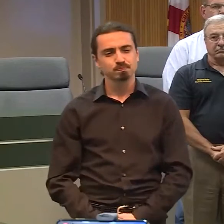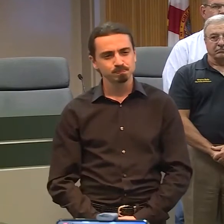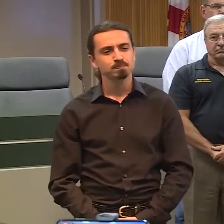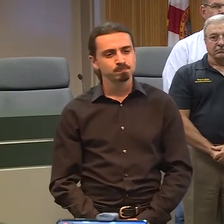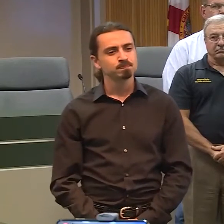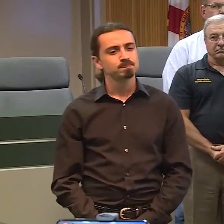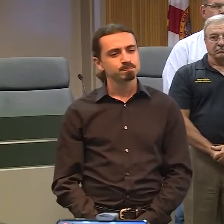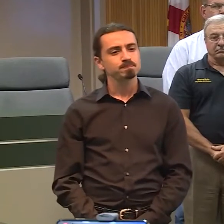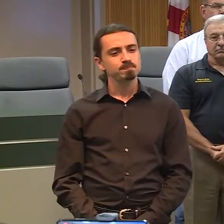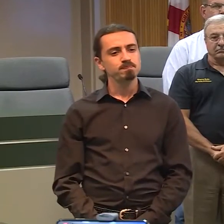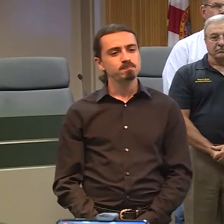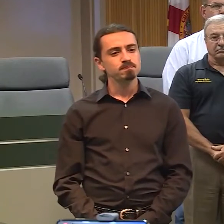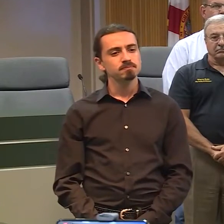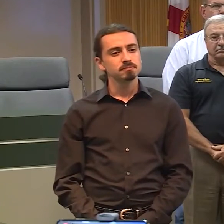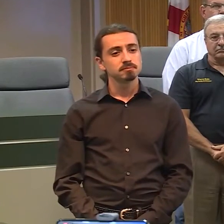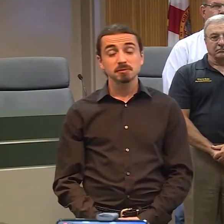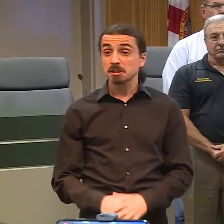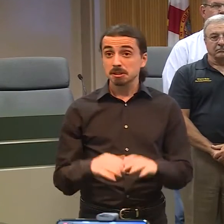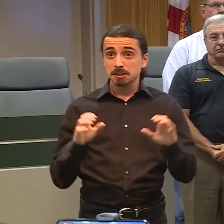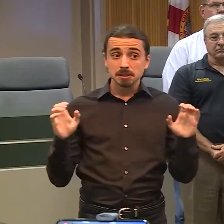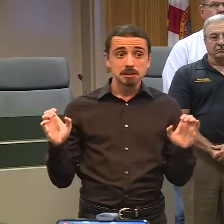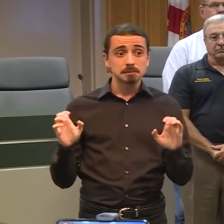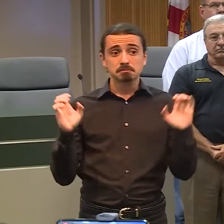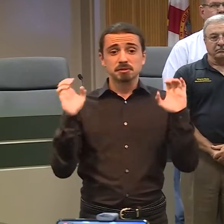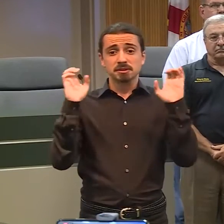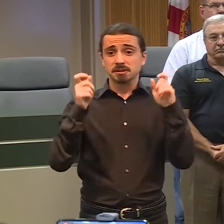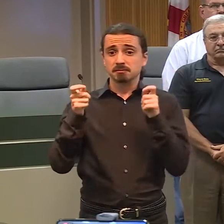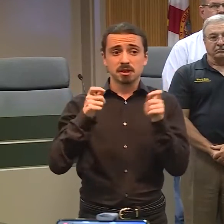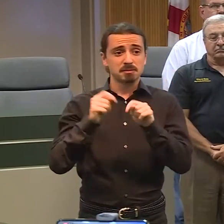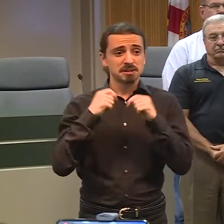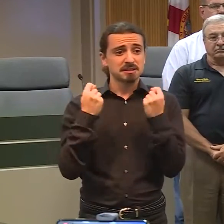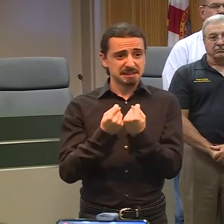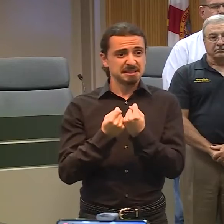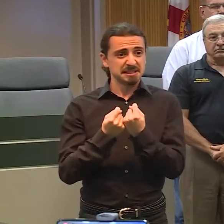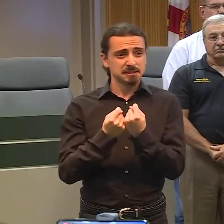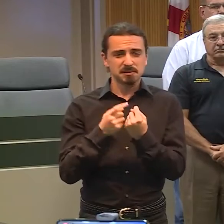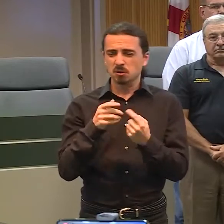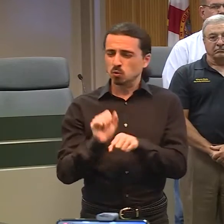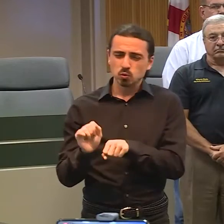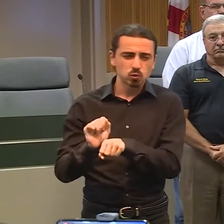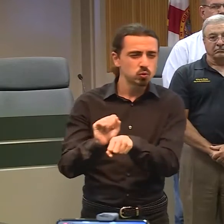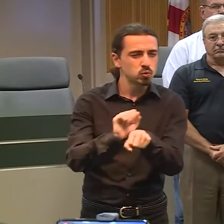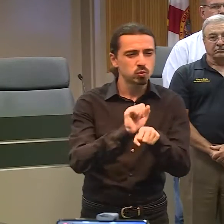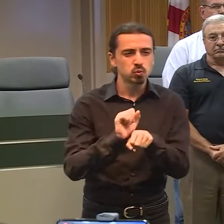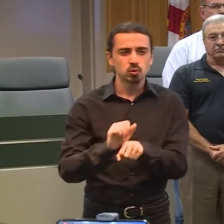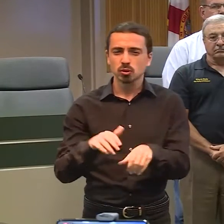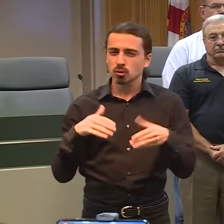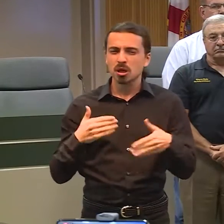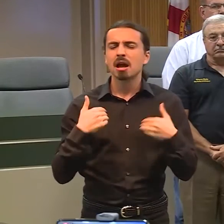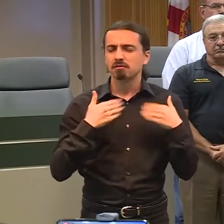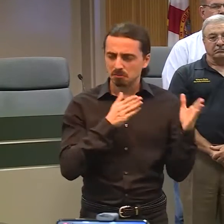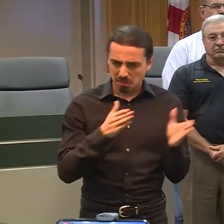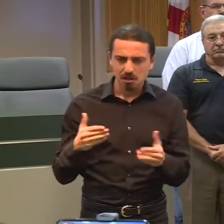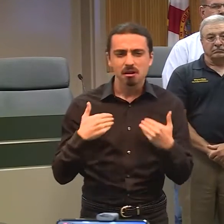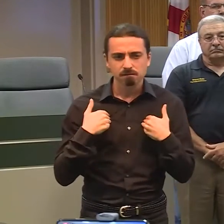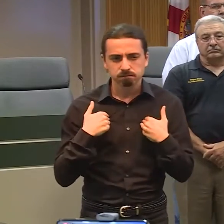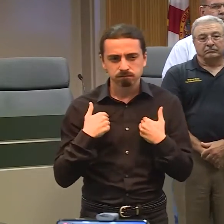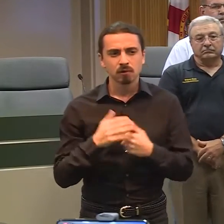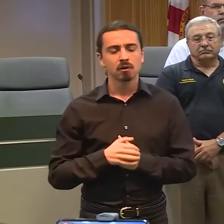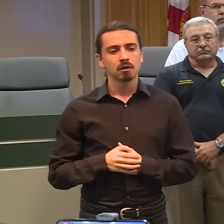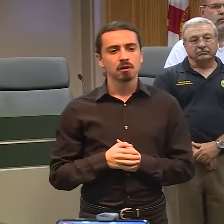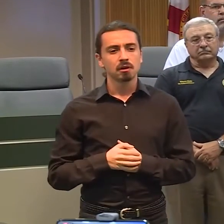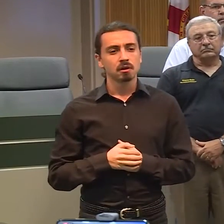emergency management team has been working hard. One of the big problems is not that they didn't have answers or a plan, but because of the timing of the storm